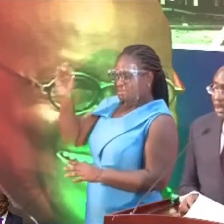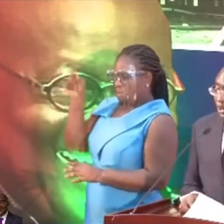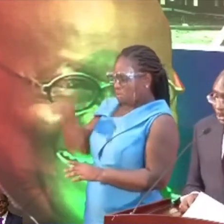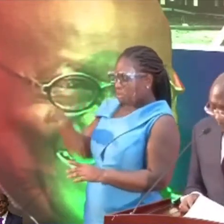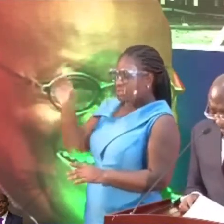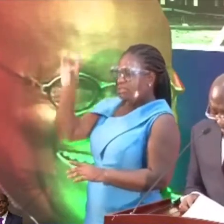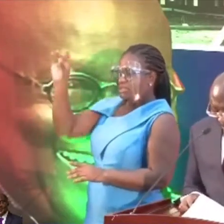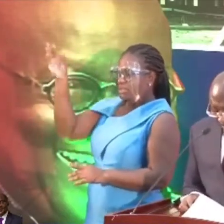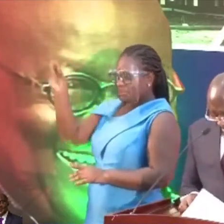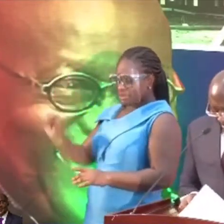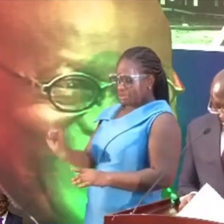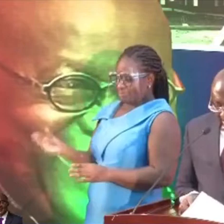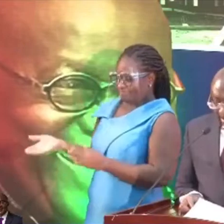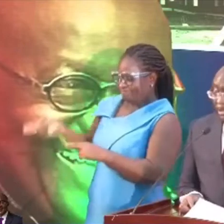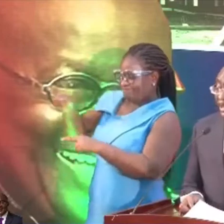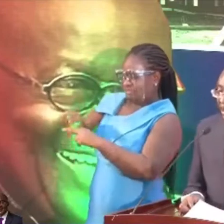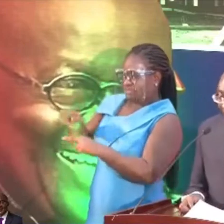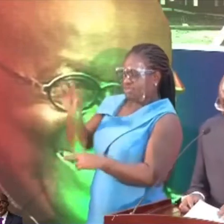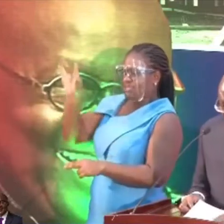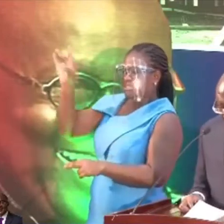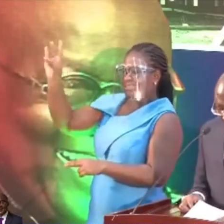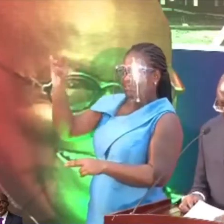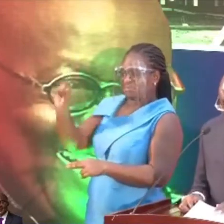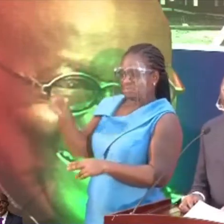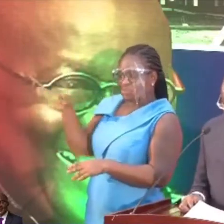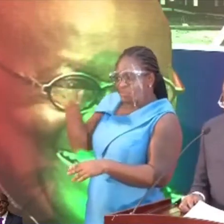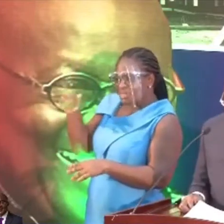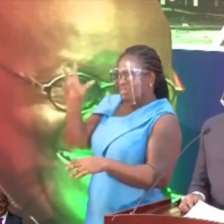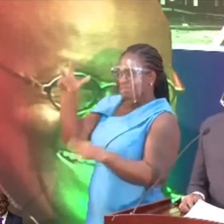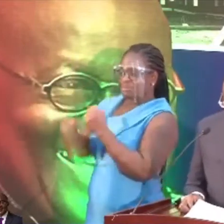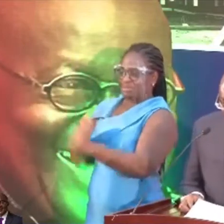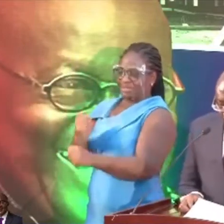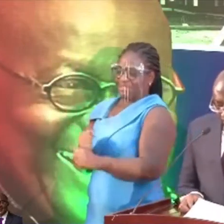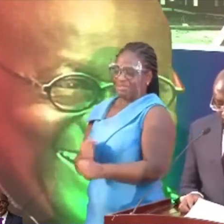63.8% to 70% within the last 3 years.